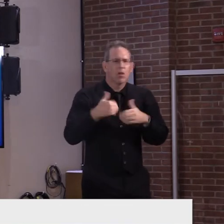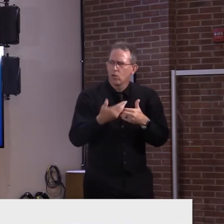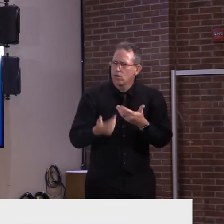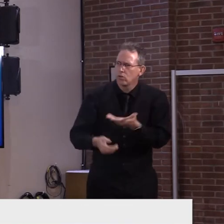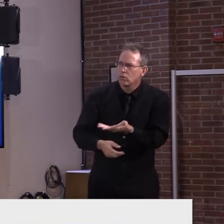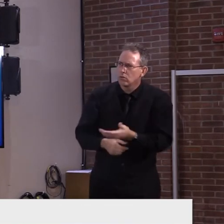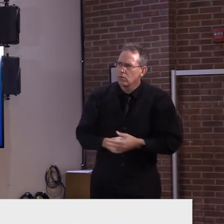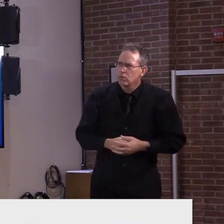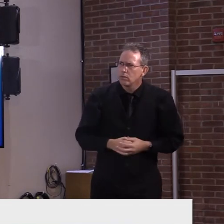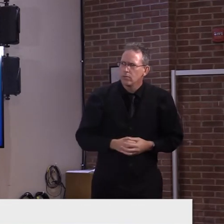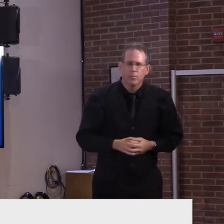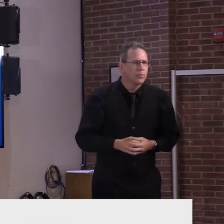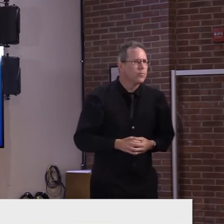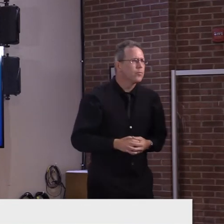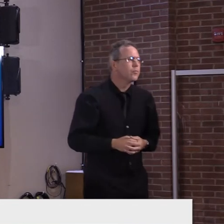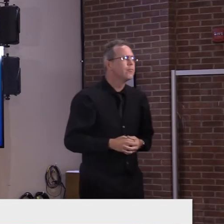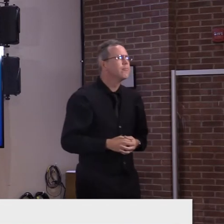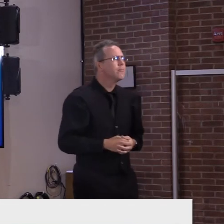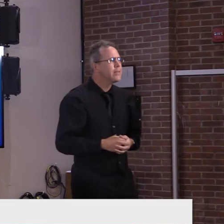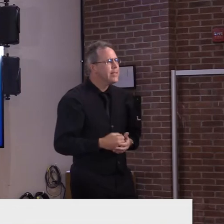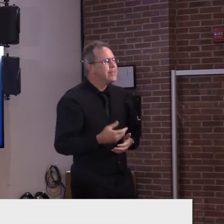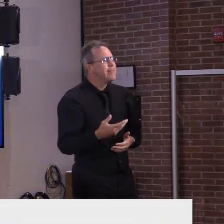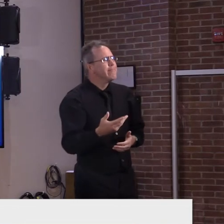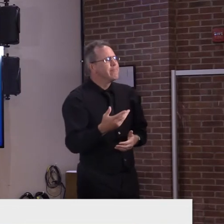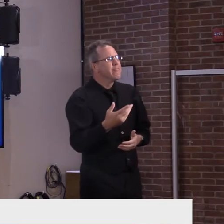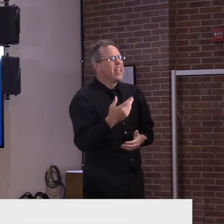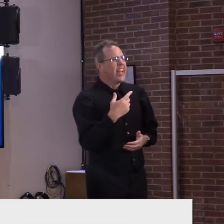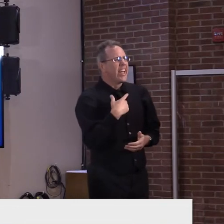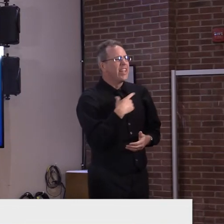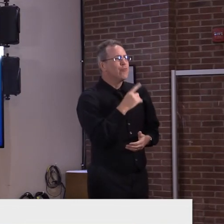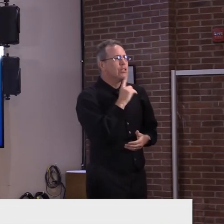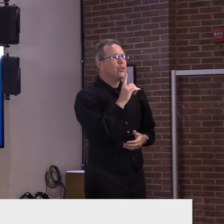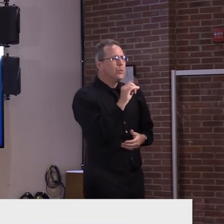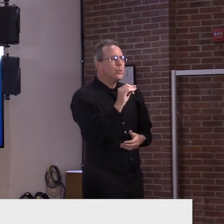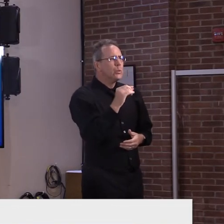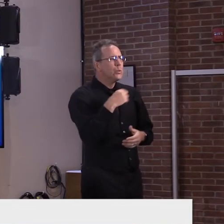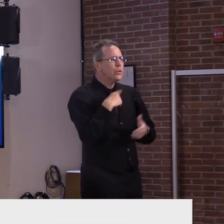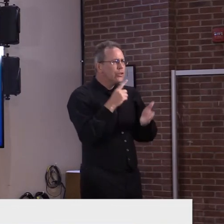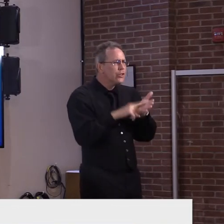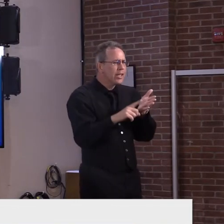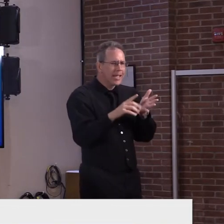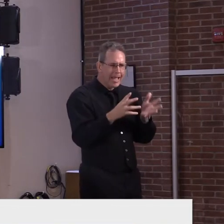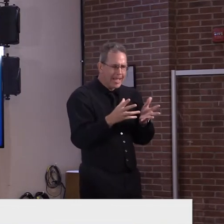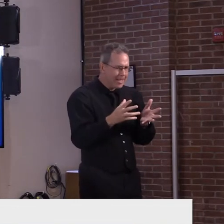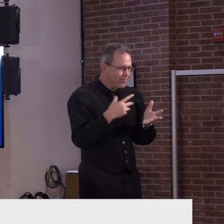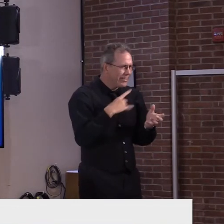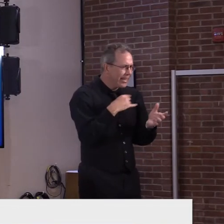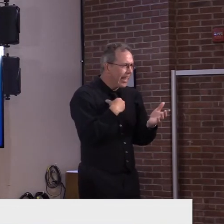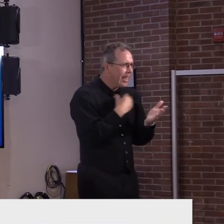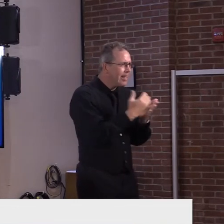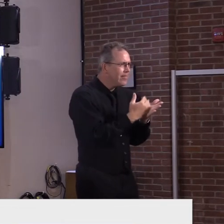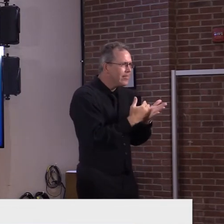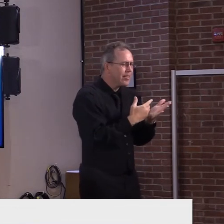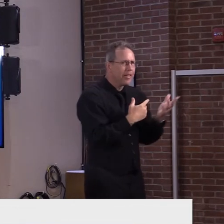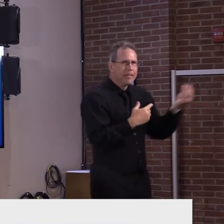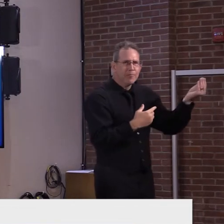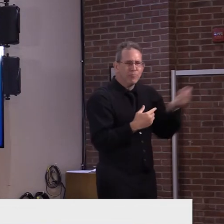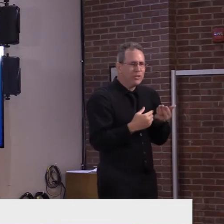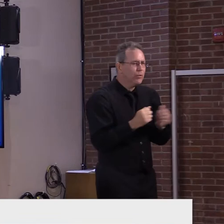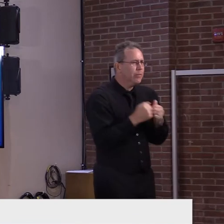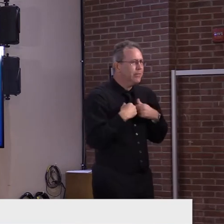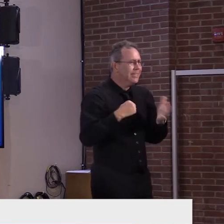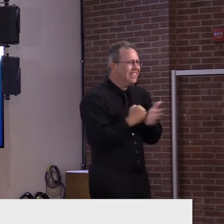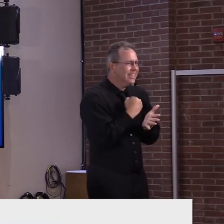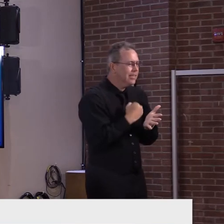Lisa, I'll have to get back to you with, we do monitor that. Well, that's the only thing I didn't bring with me today in terms of the